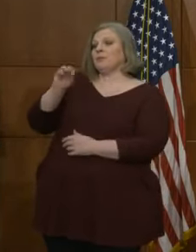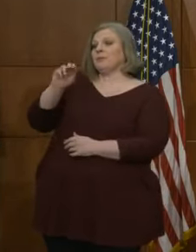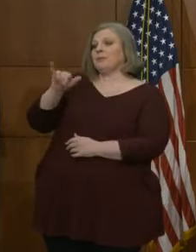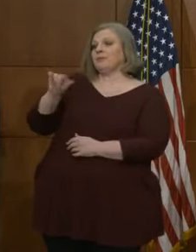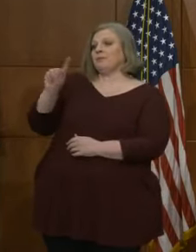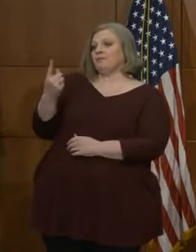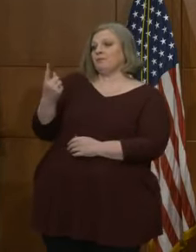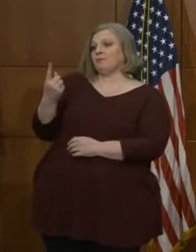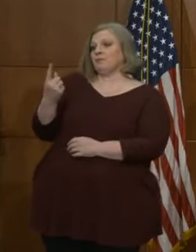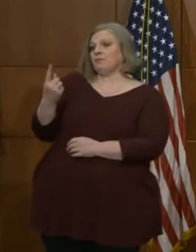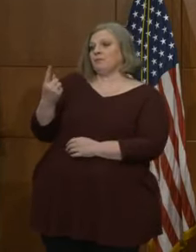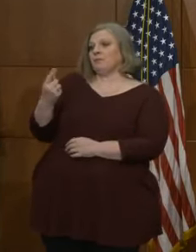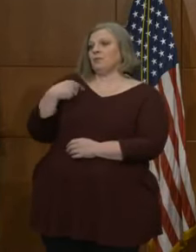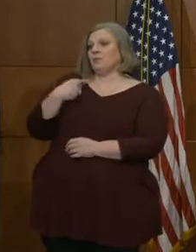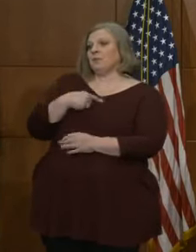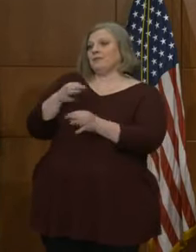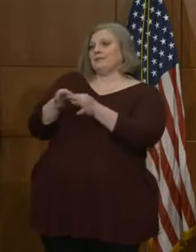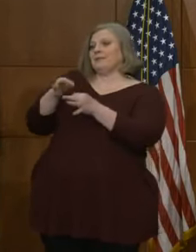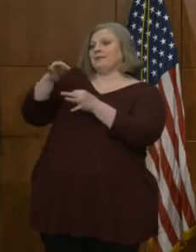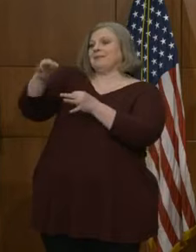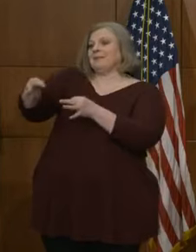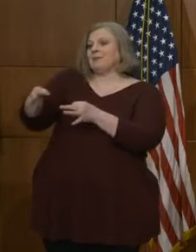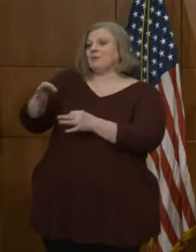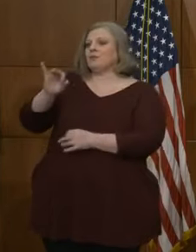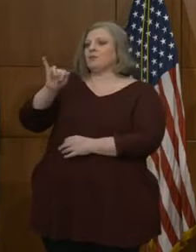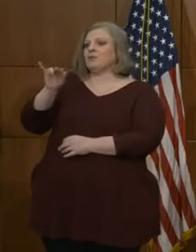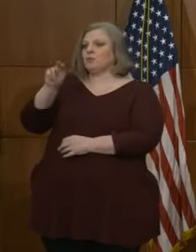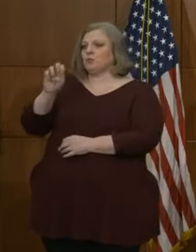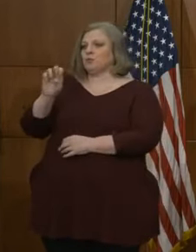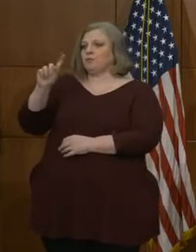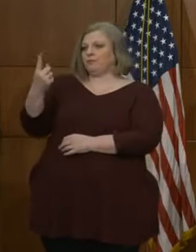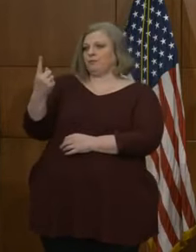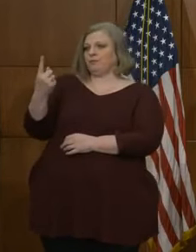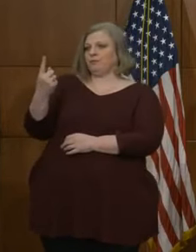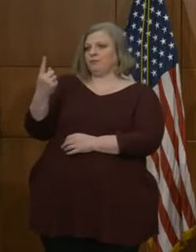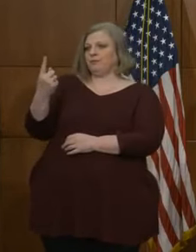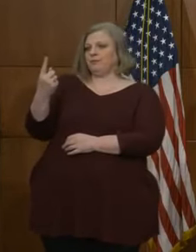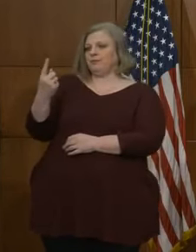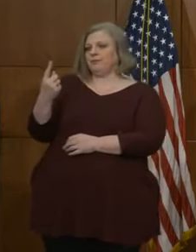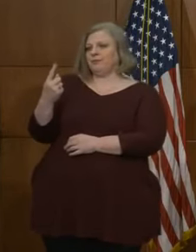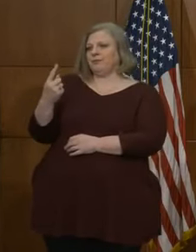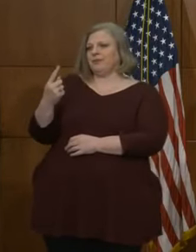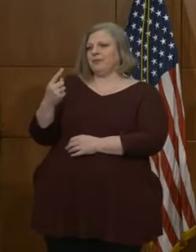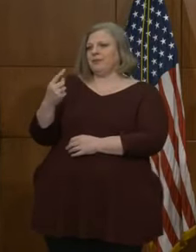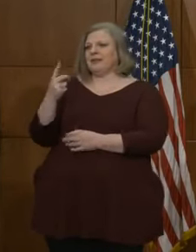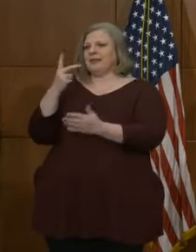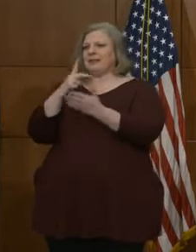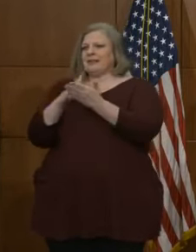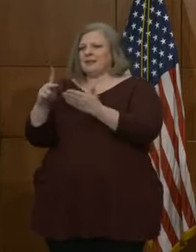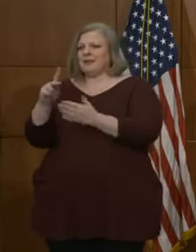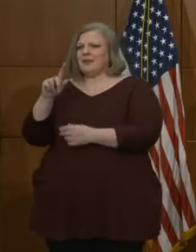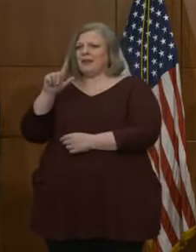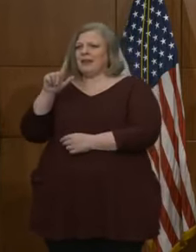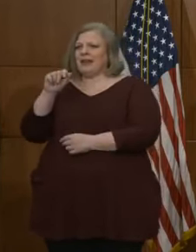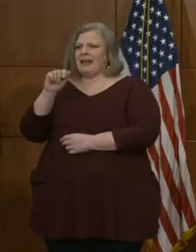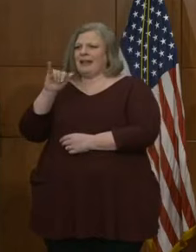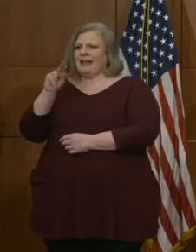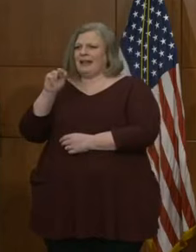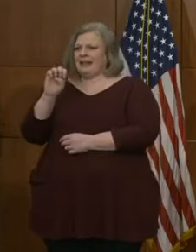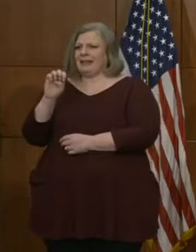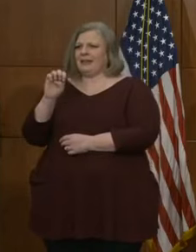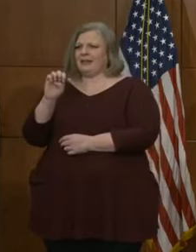we have extended that to June the 1st. I think Secretary Lane or Secretary of Finance has already kind of